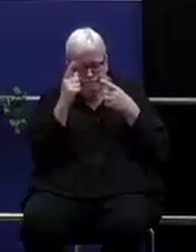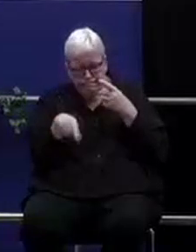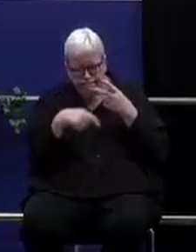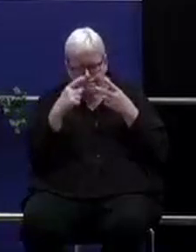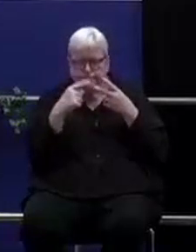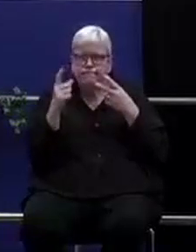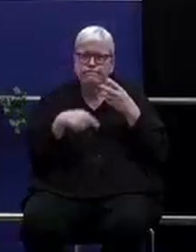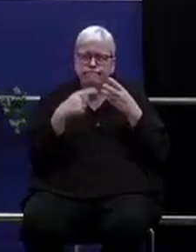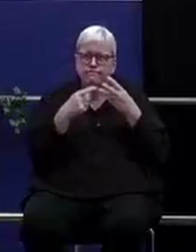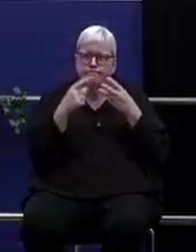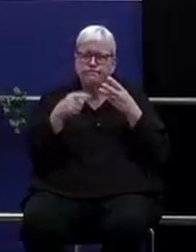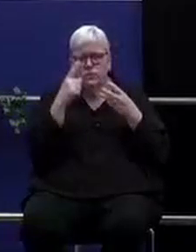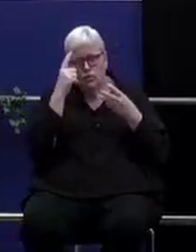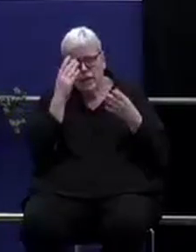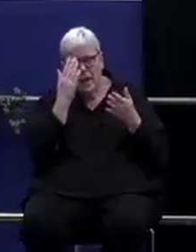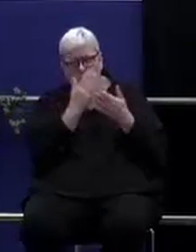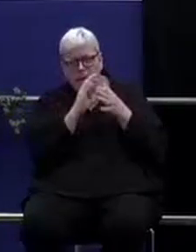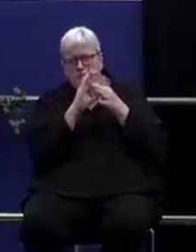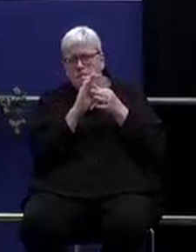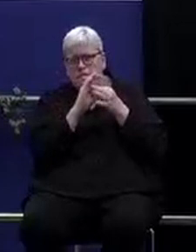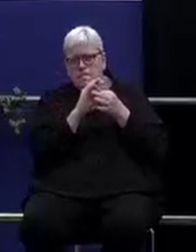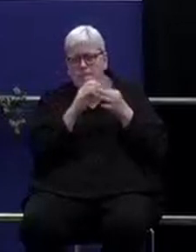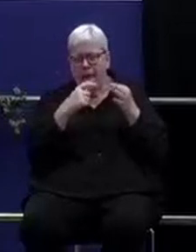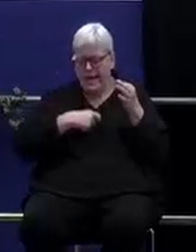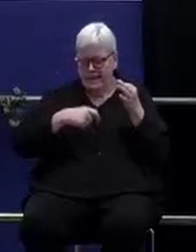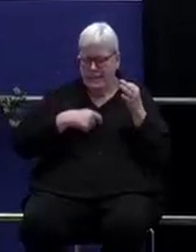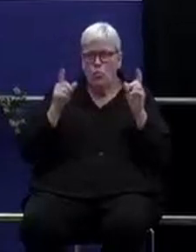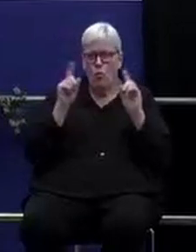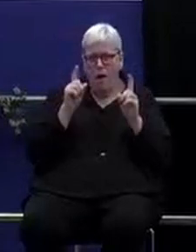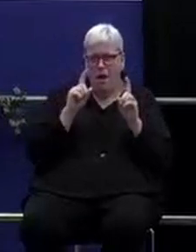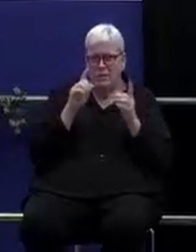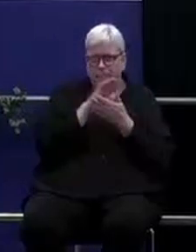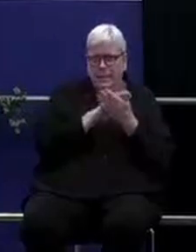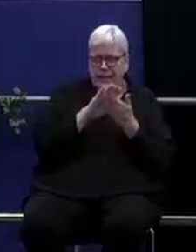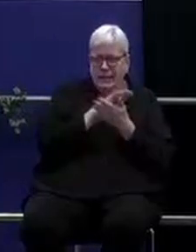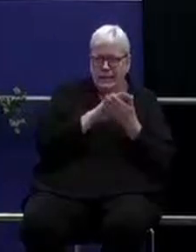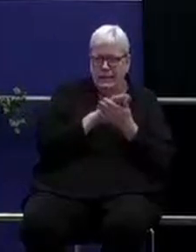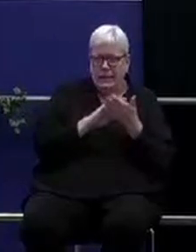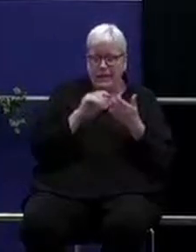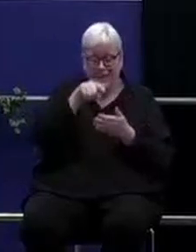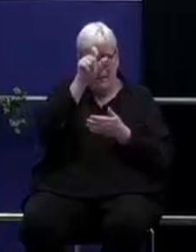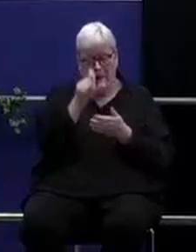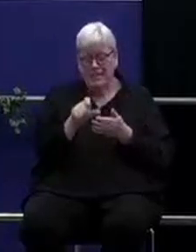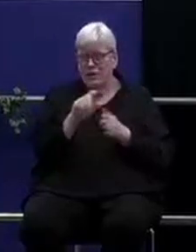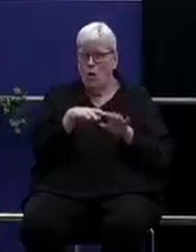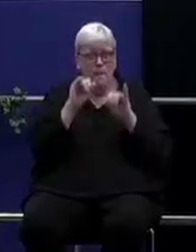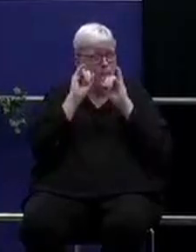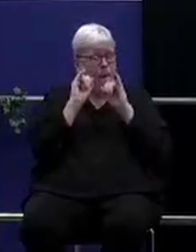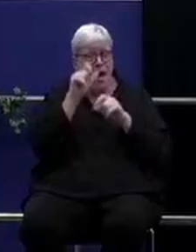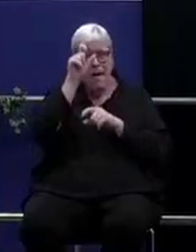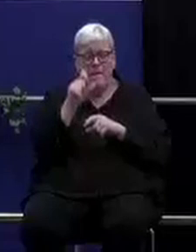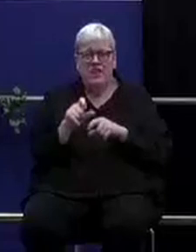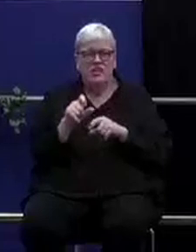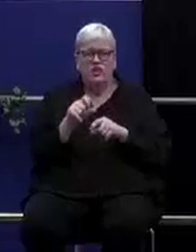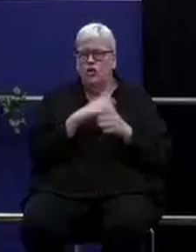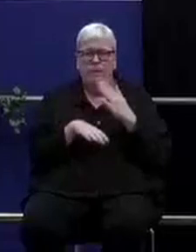you know, can you keep the reader on side and continue to have empathy for this person who I think deep down isn't bad, but certainly doesn't behave